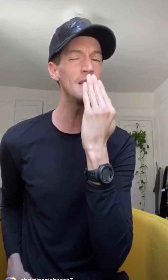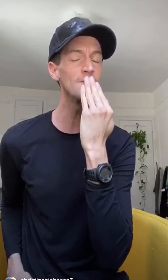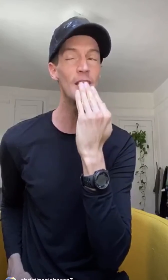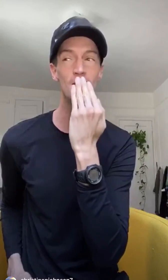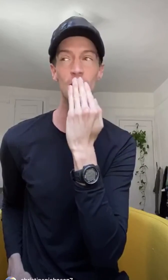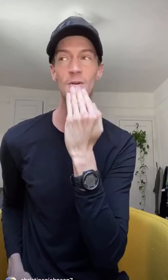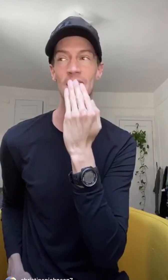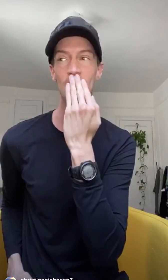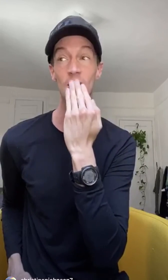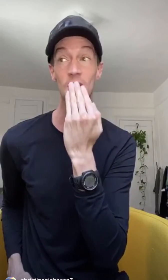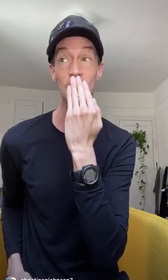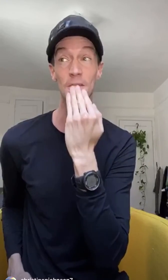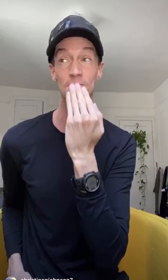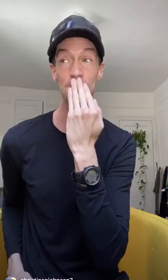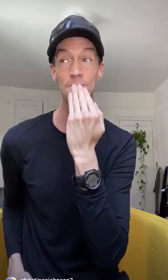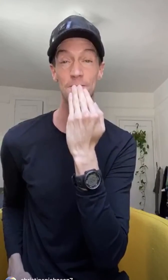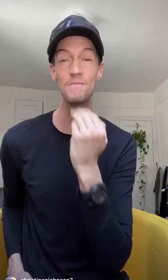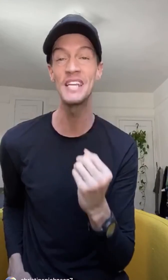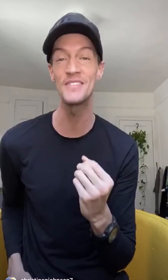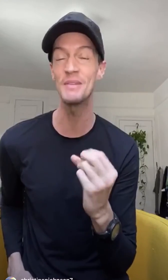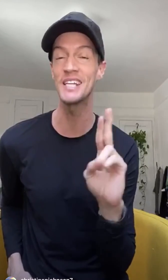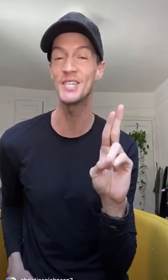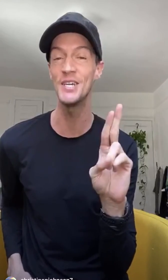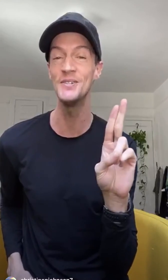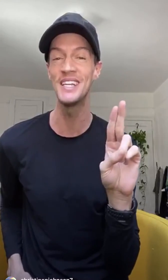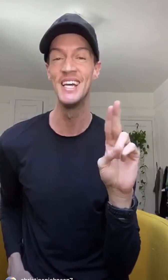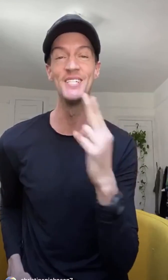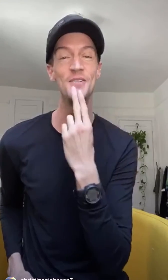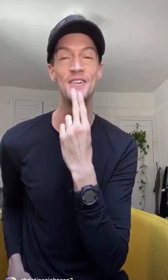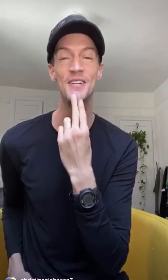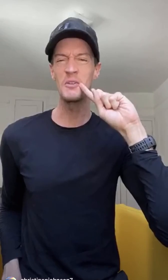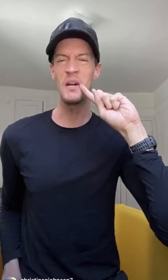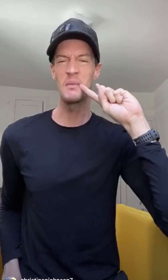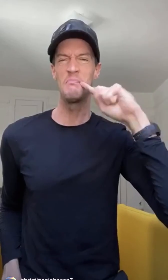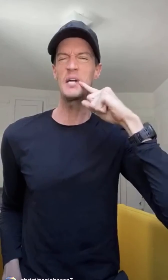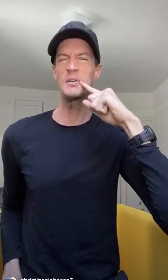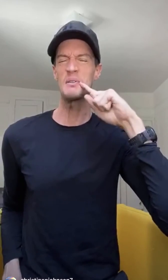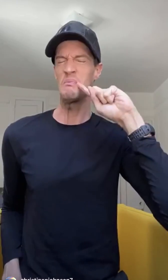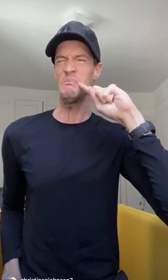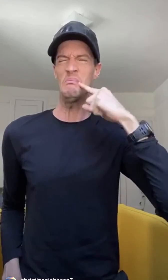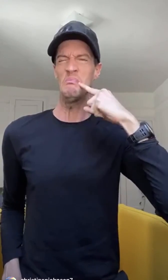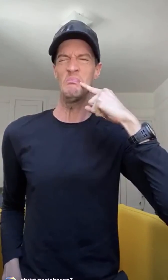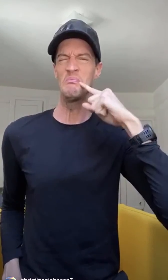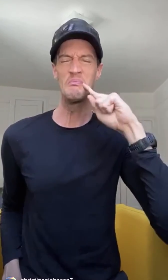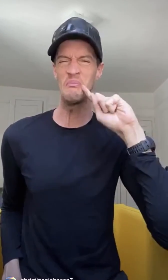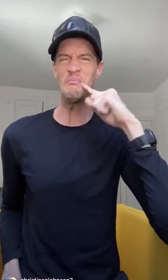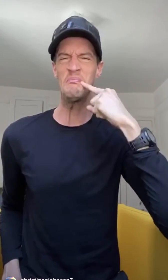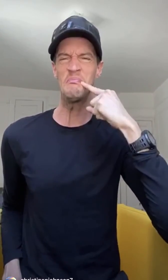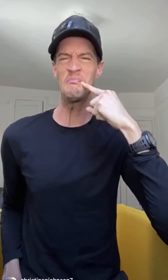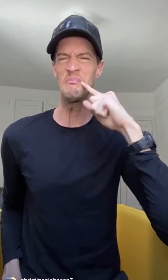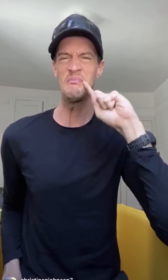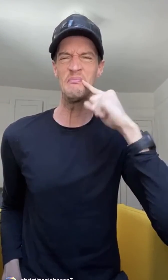That's sweet, or sugar. If something is cute, two fingers on the chin. Oh, that's so cute.